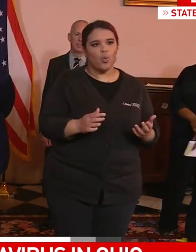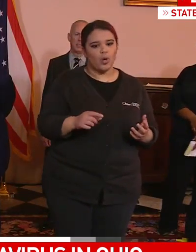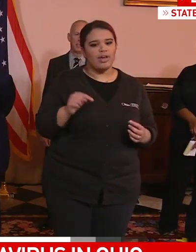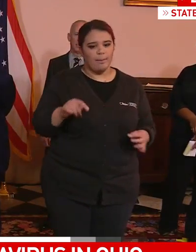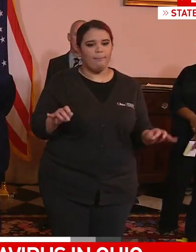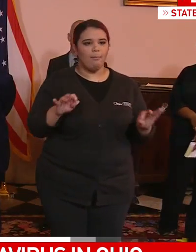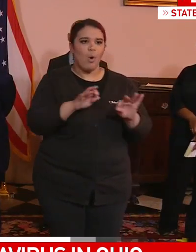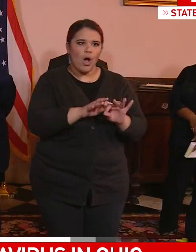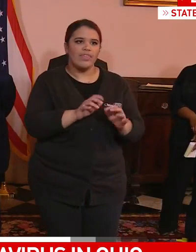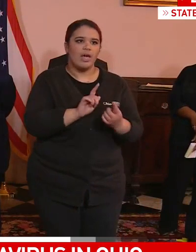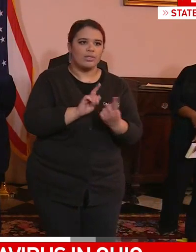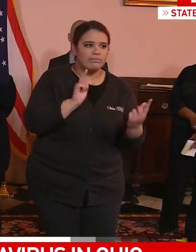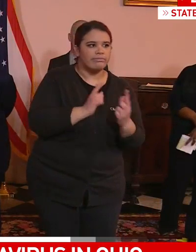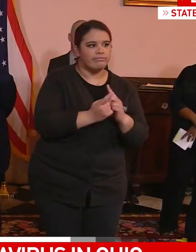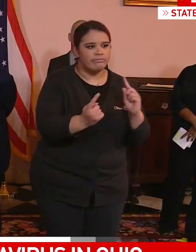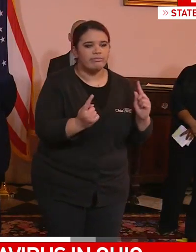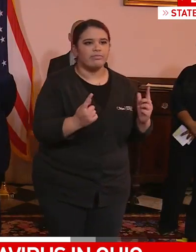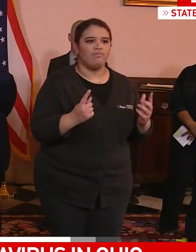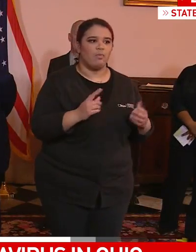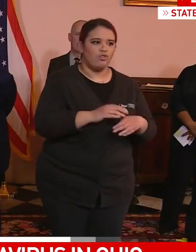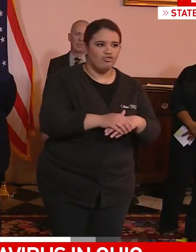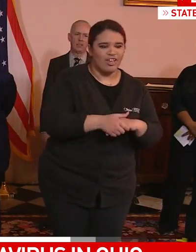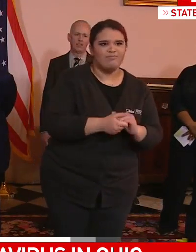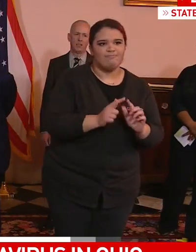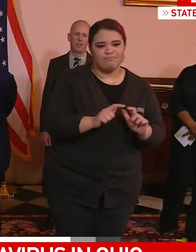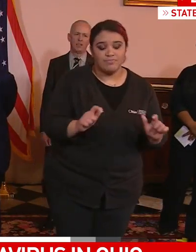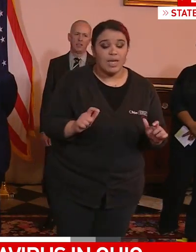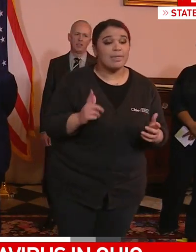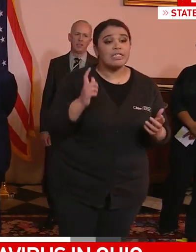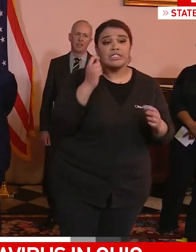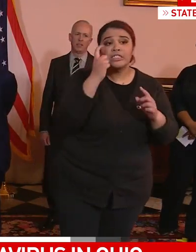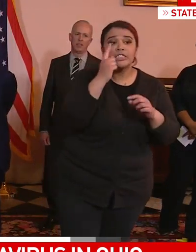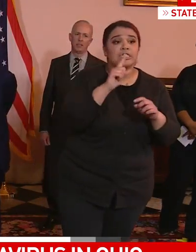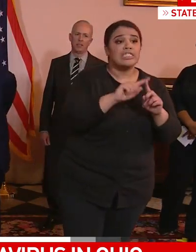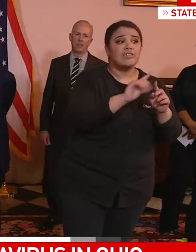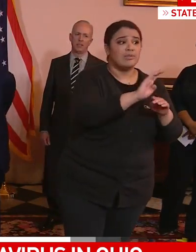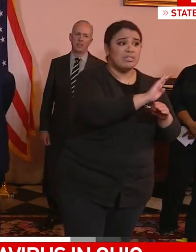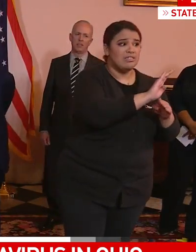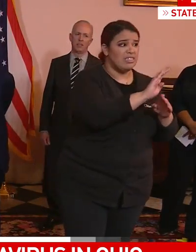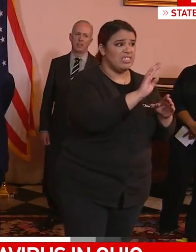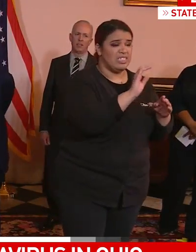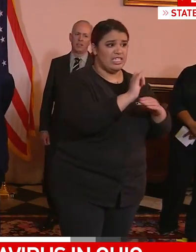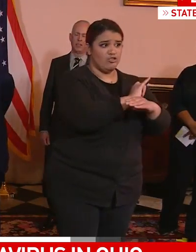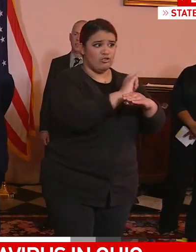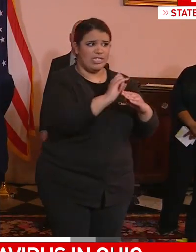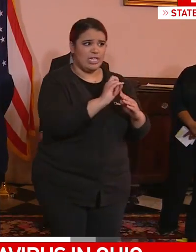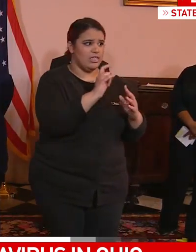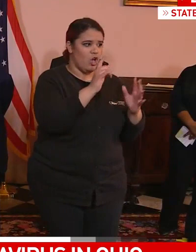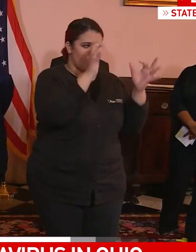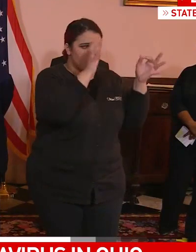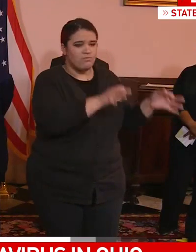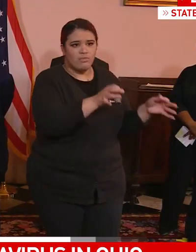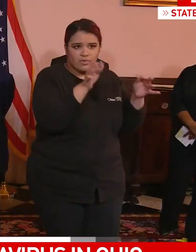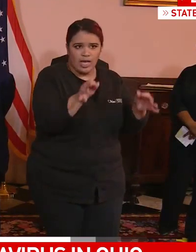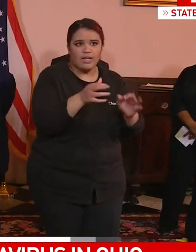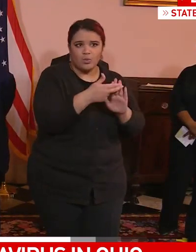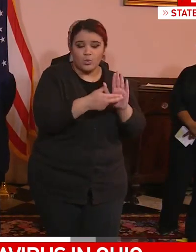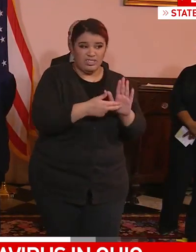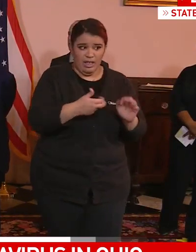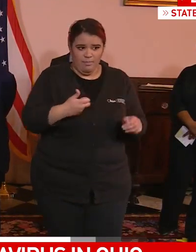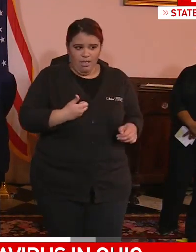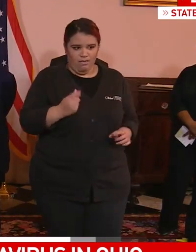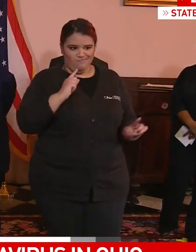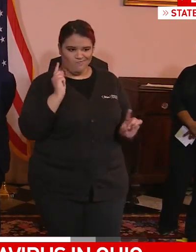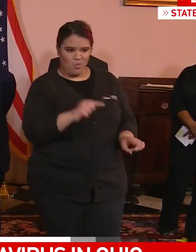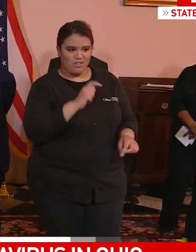that the industries themselves are coming up with a lot of guidance. There's so many orders I haven't written, but that businesses and others just took